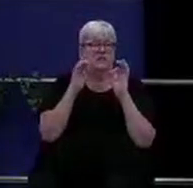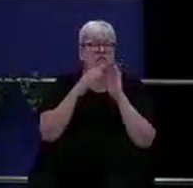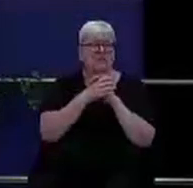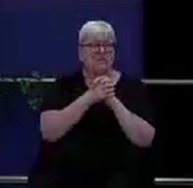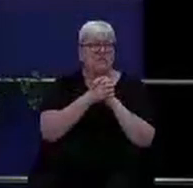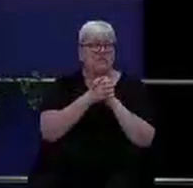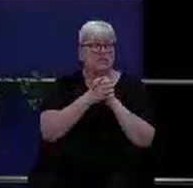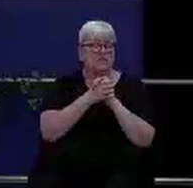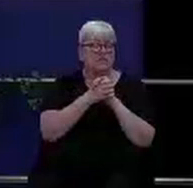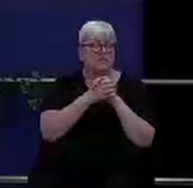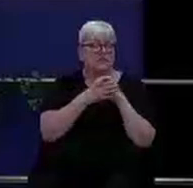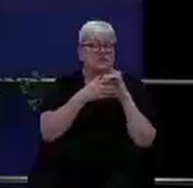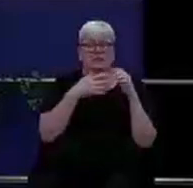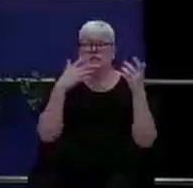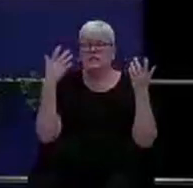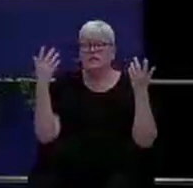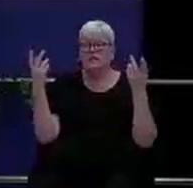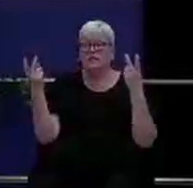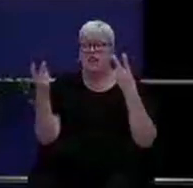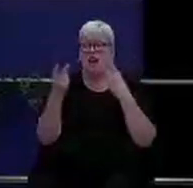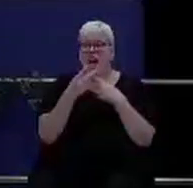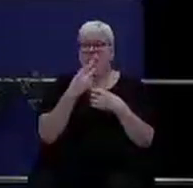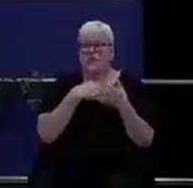No one will own up to it. Are there other questions?